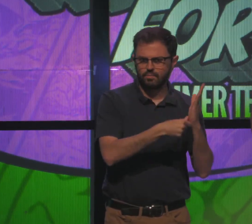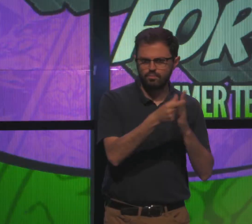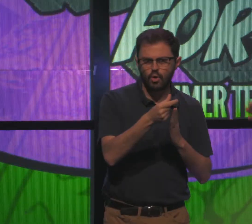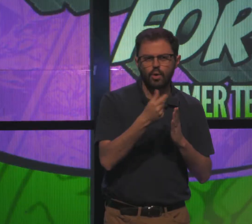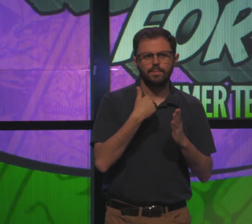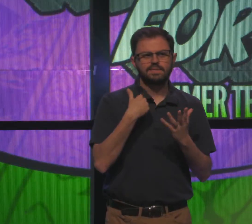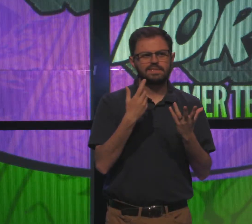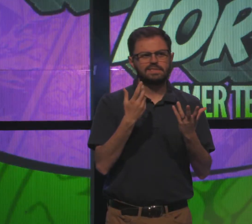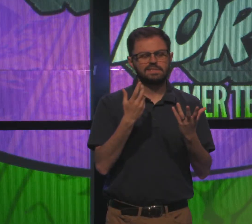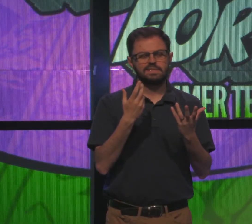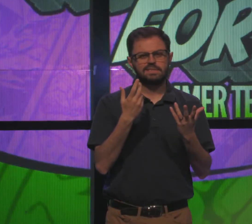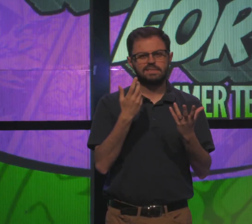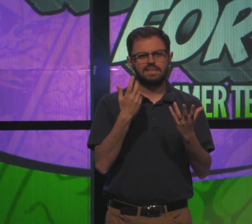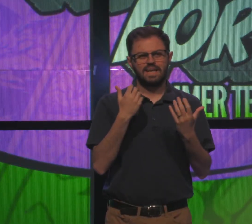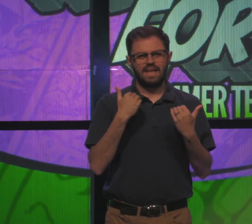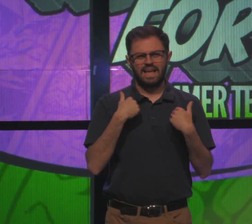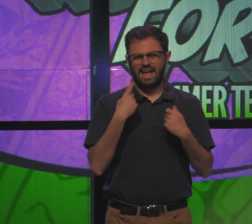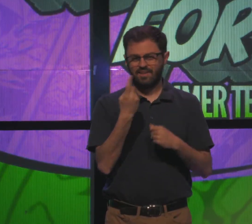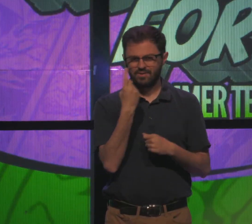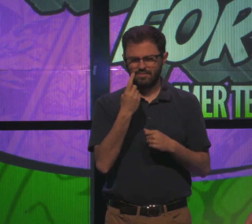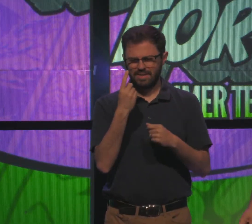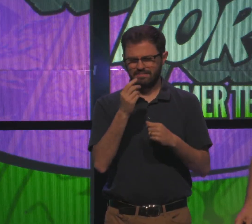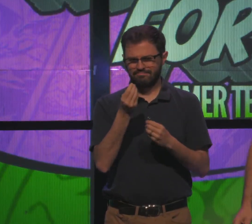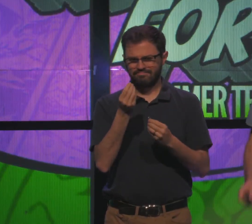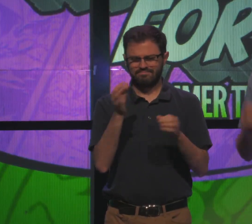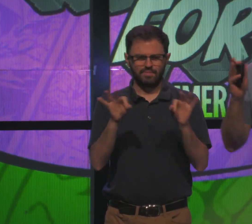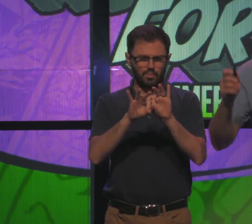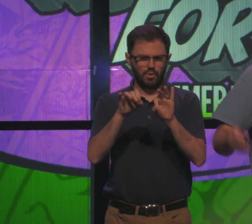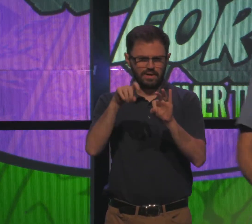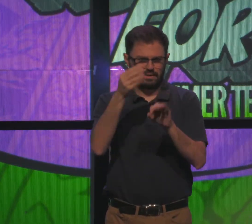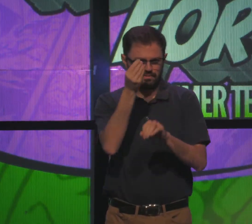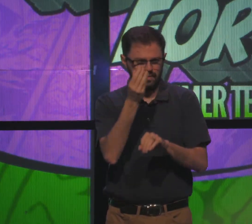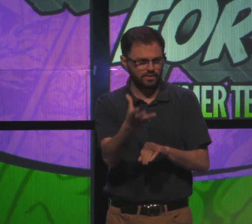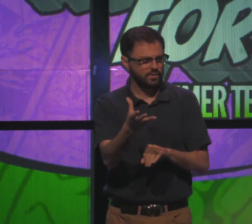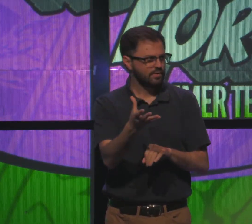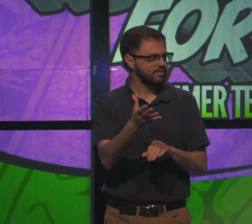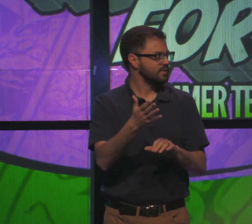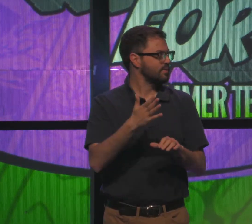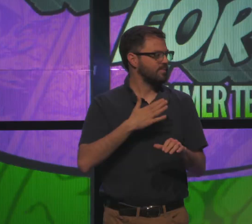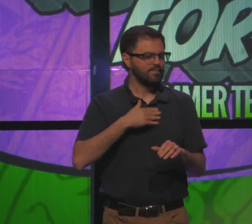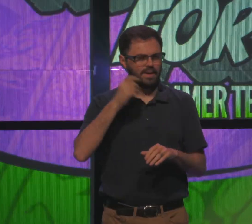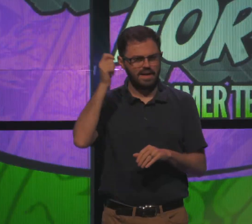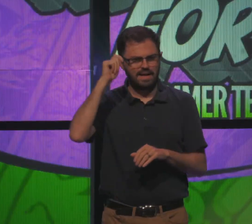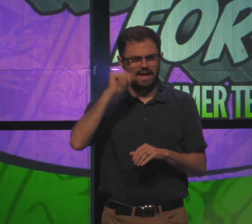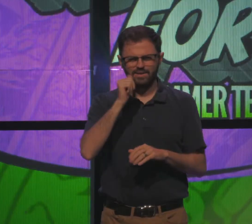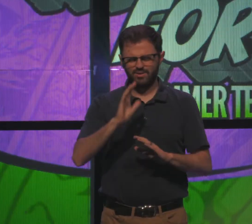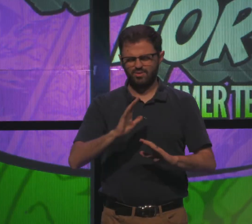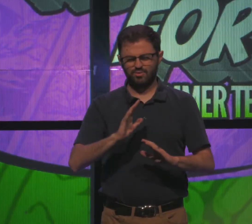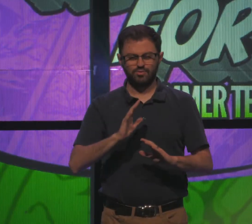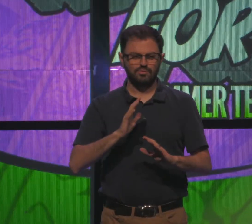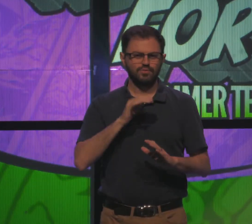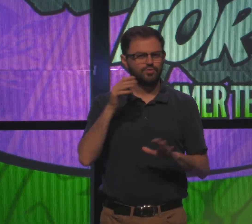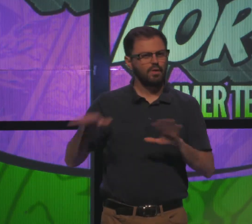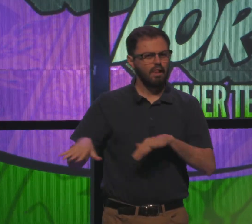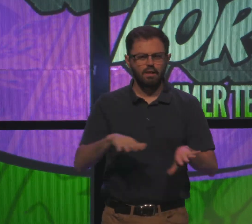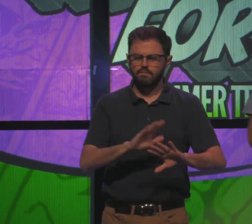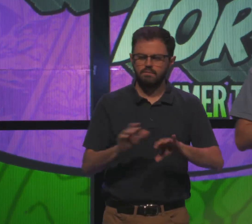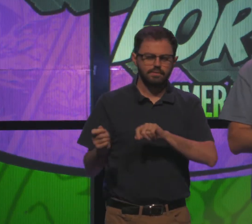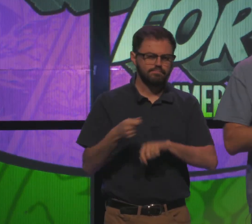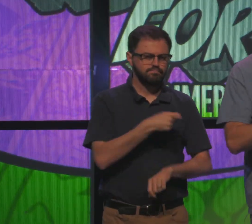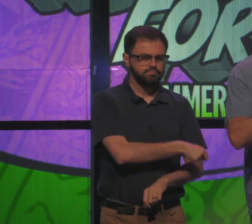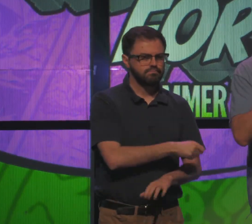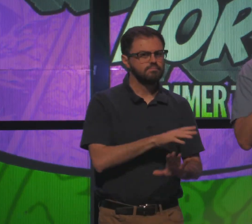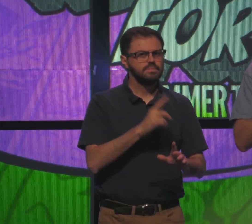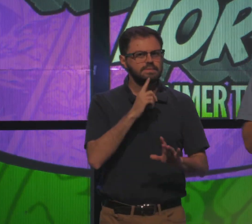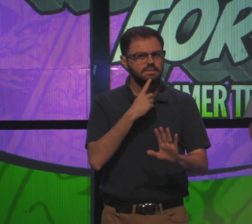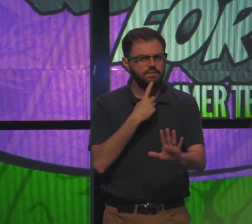something rather important we want to let our congregation know about, all right? I'm going to take this hat off for now. Okay, so we found out this week